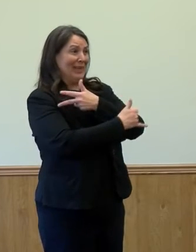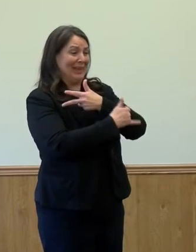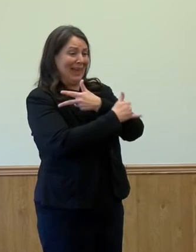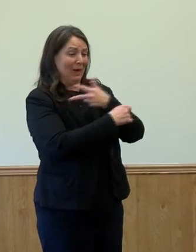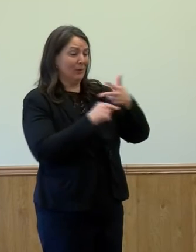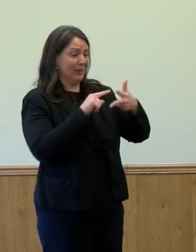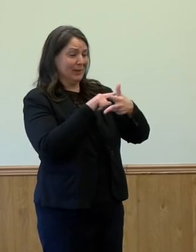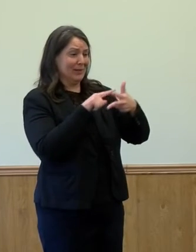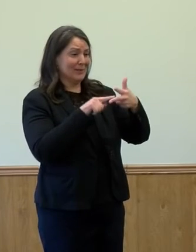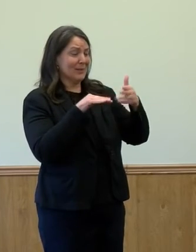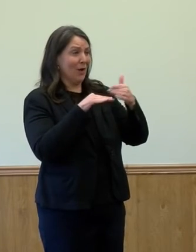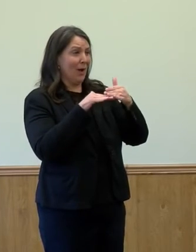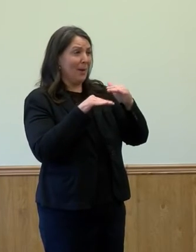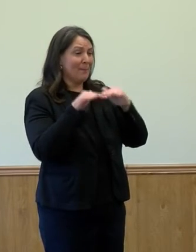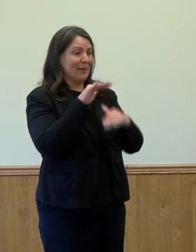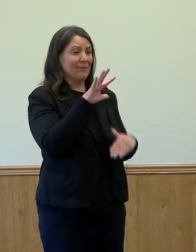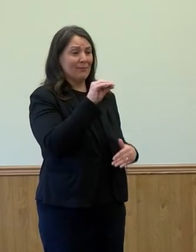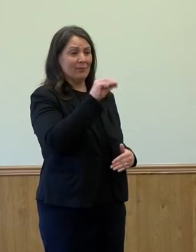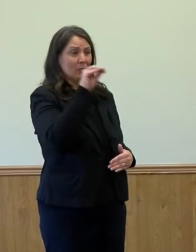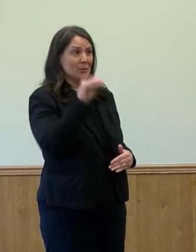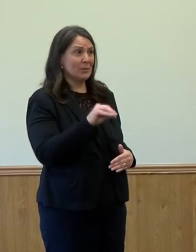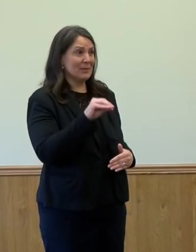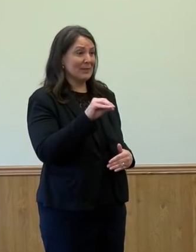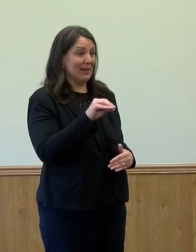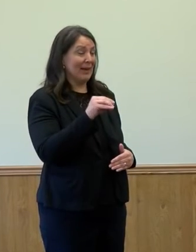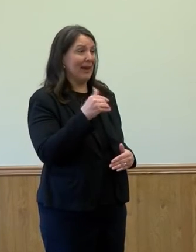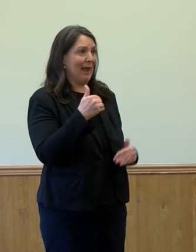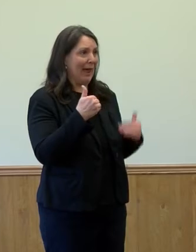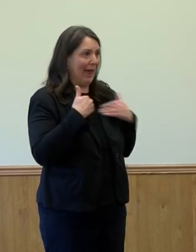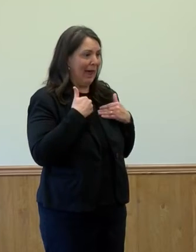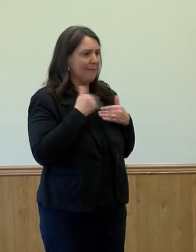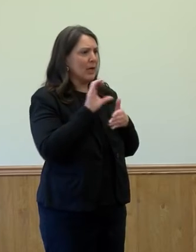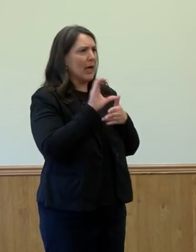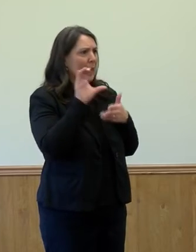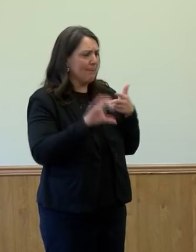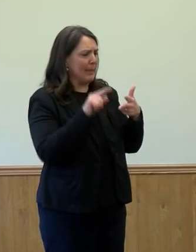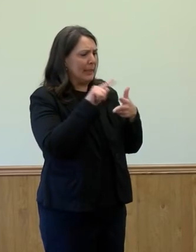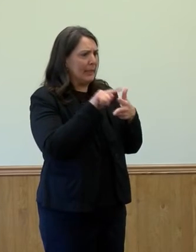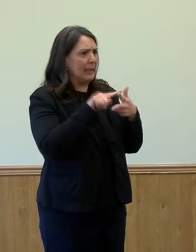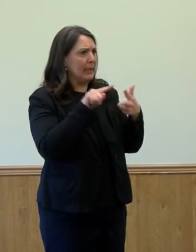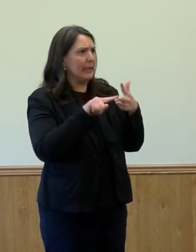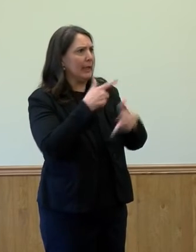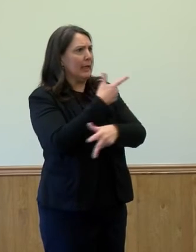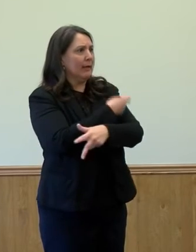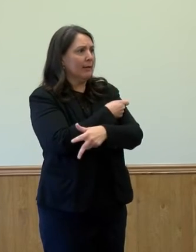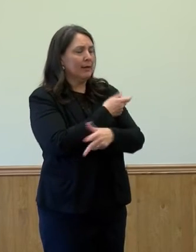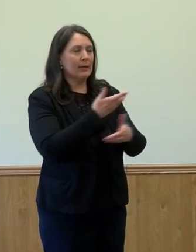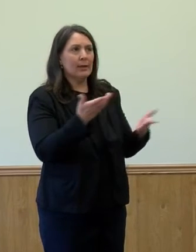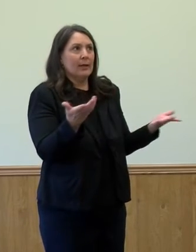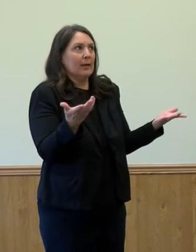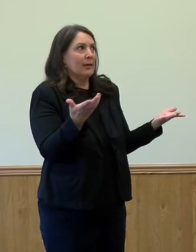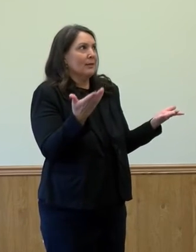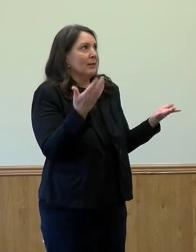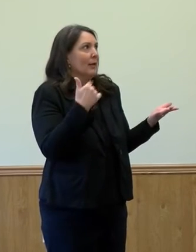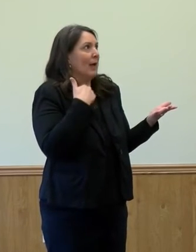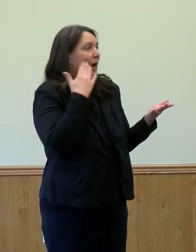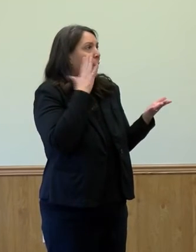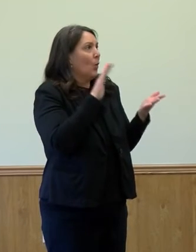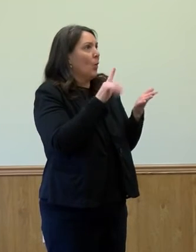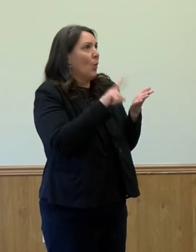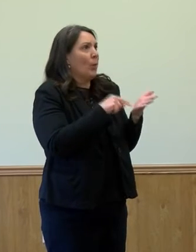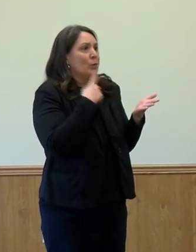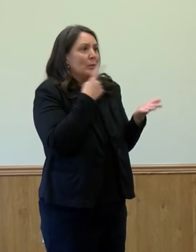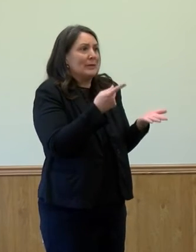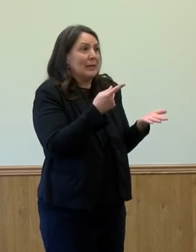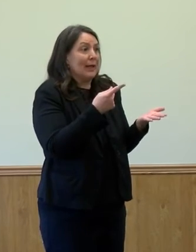above 50% of a fully vaccinated community. There are no words to describe this. In a season of hope,